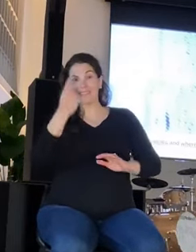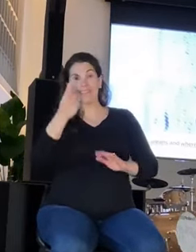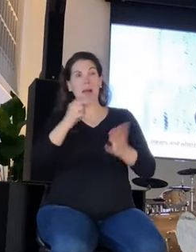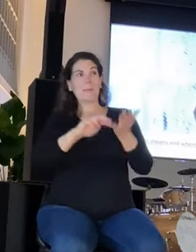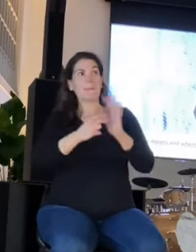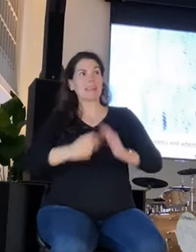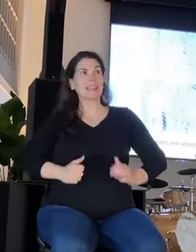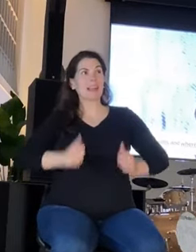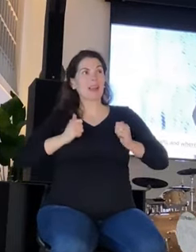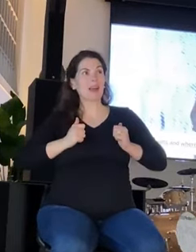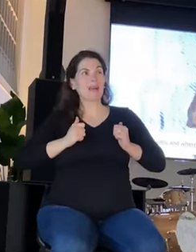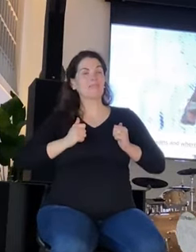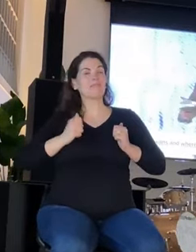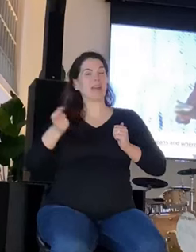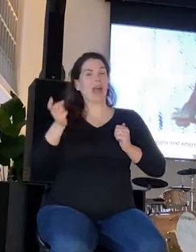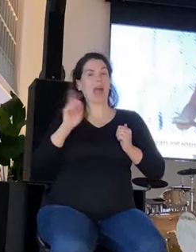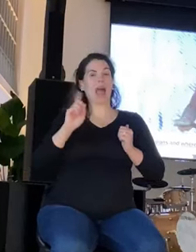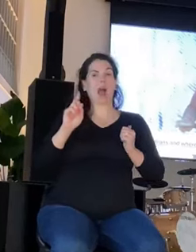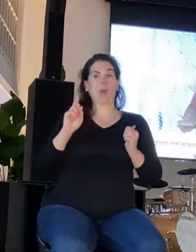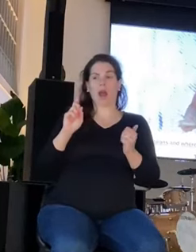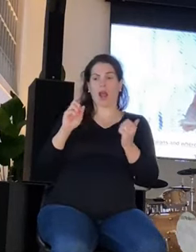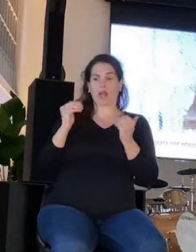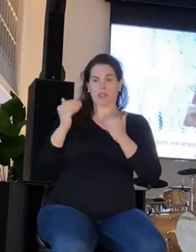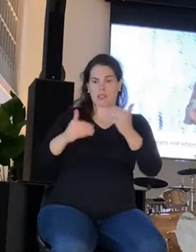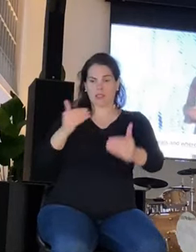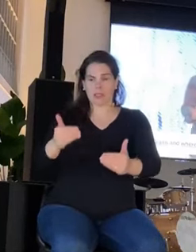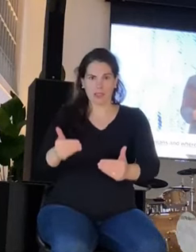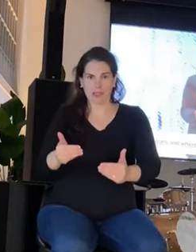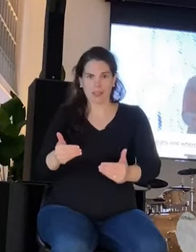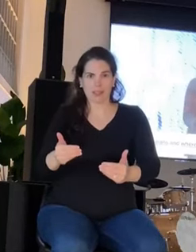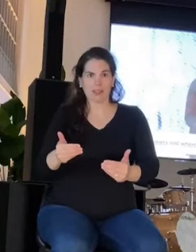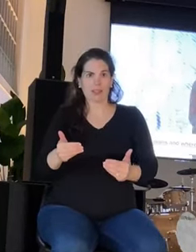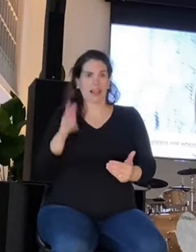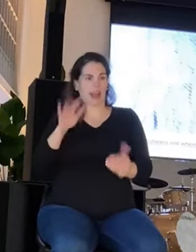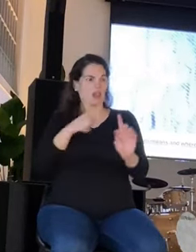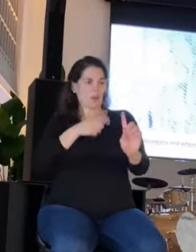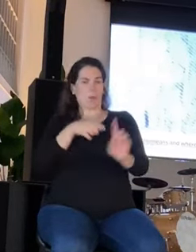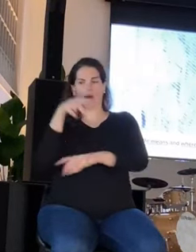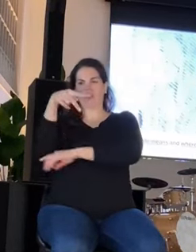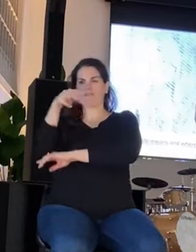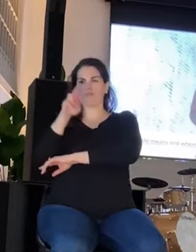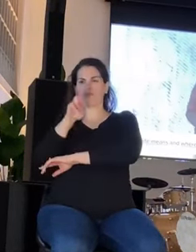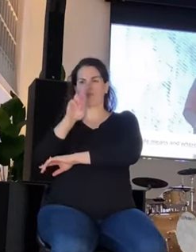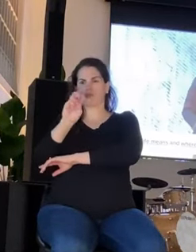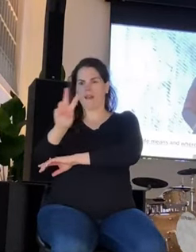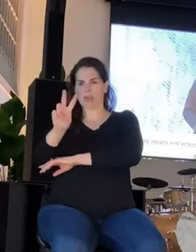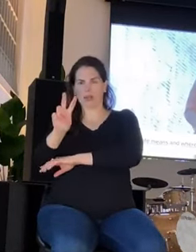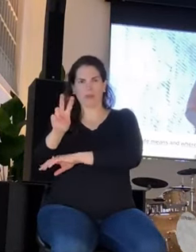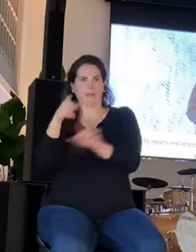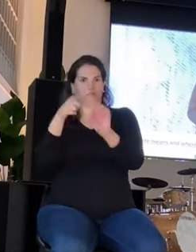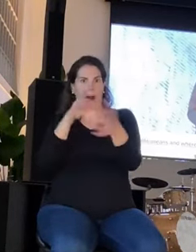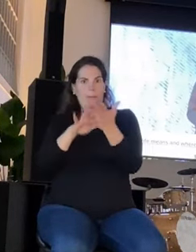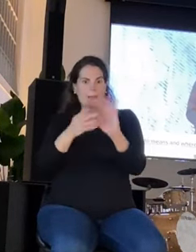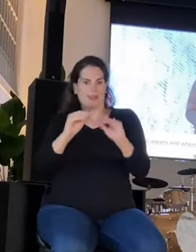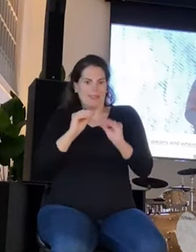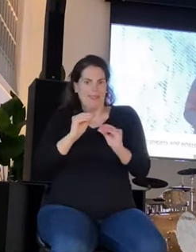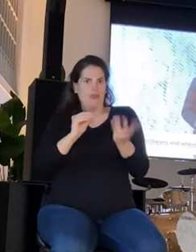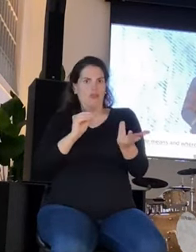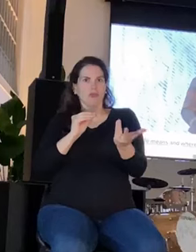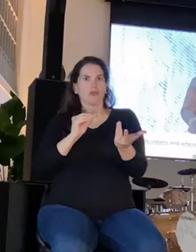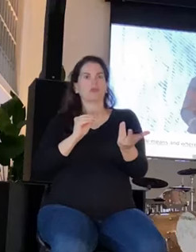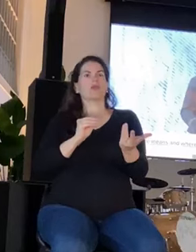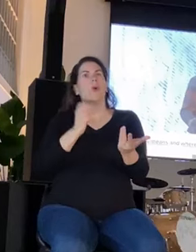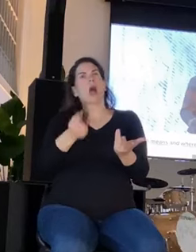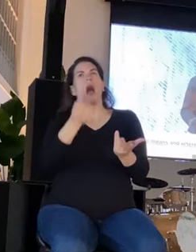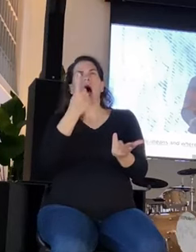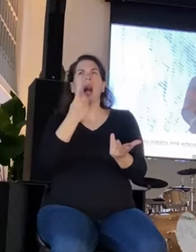life means and where it's going. This study, these words that we're digging into are helping us understand